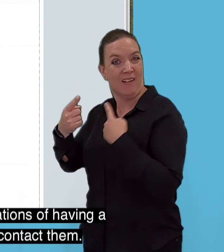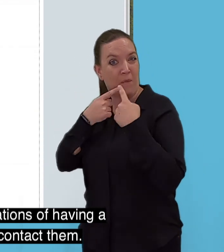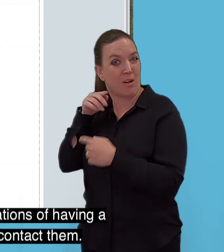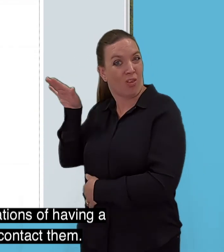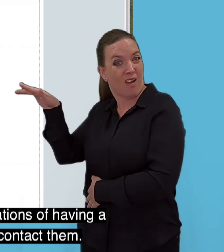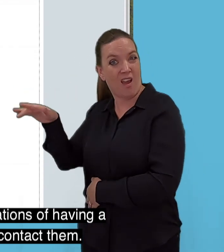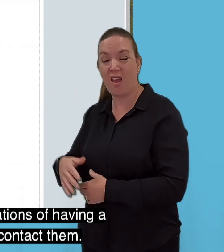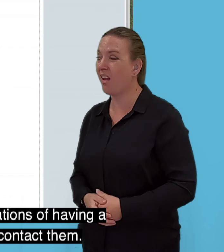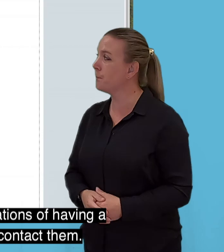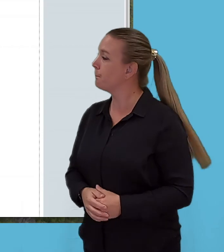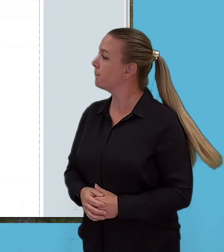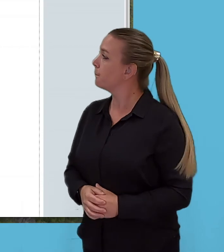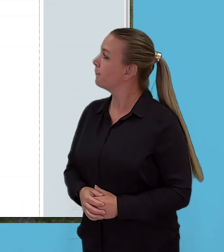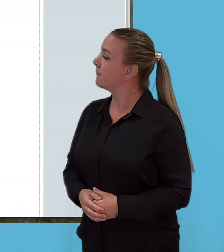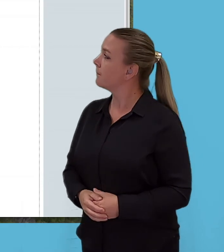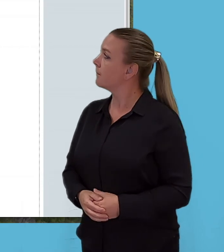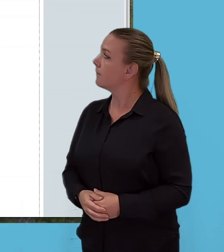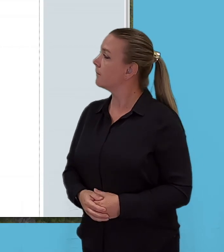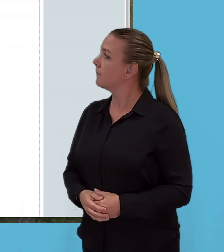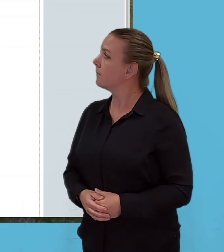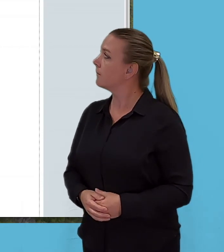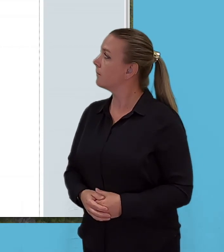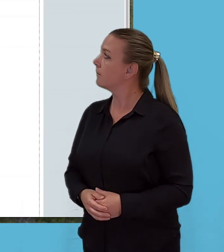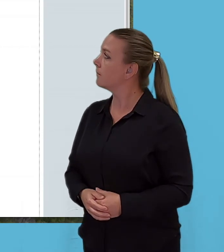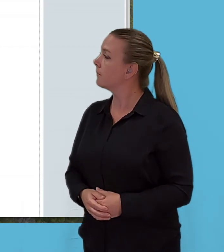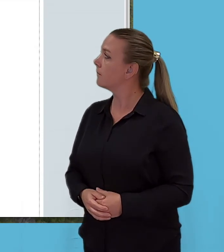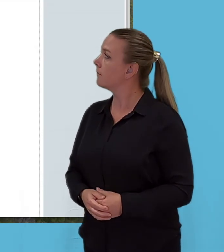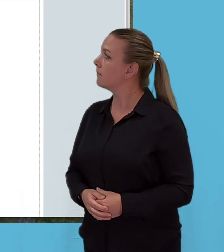on your studies, you can contact them.